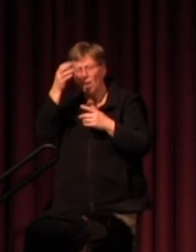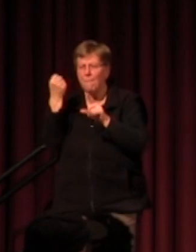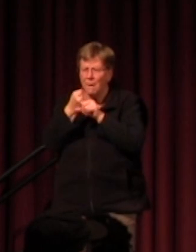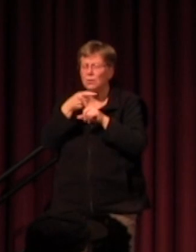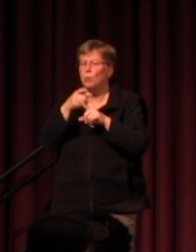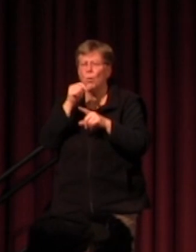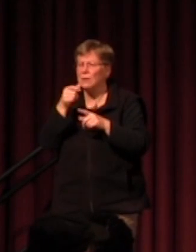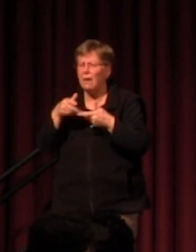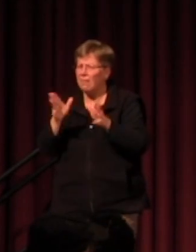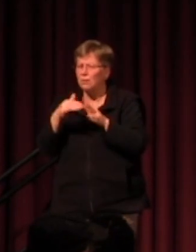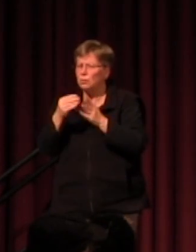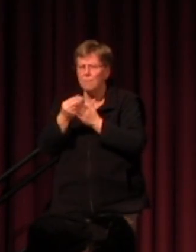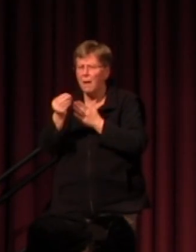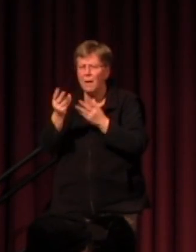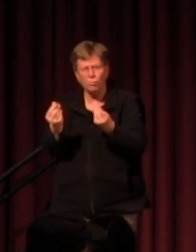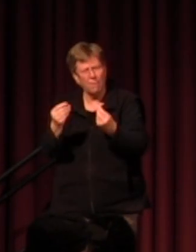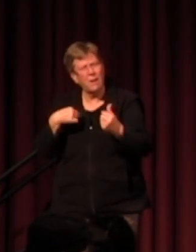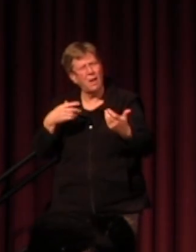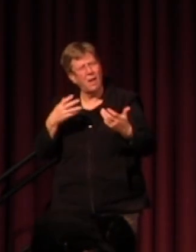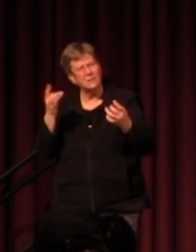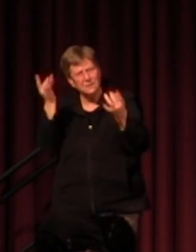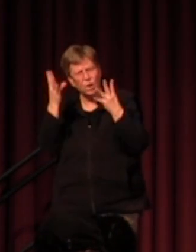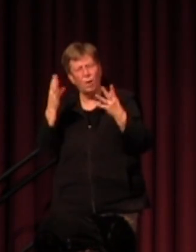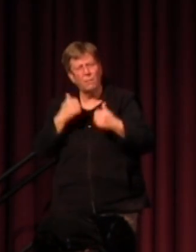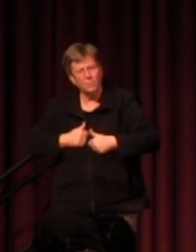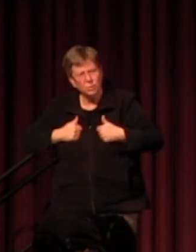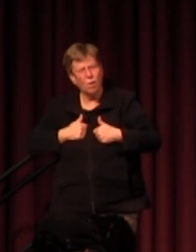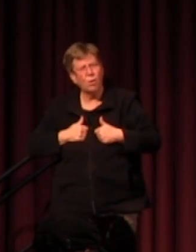buy properties. That's terrible. I'm so sorry.